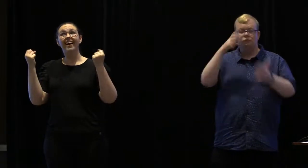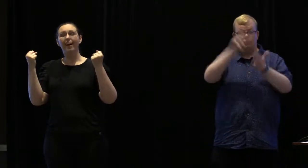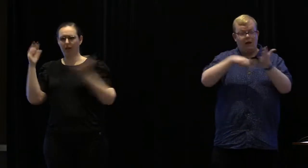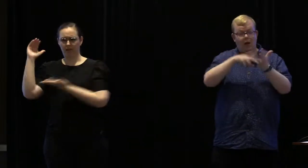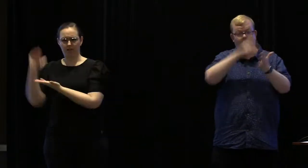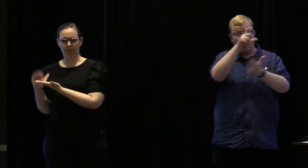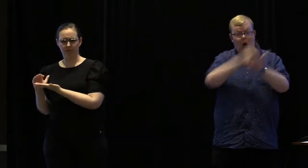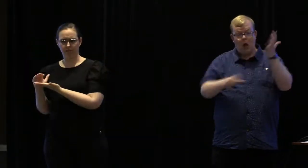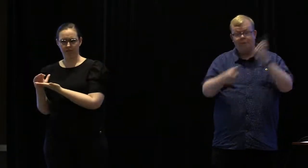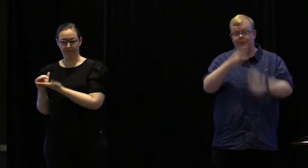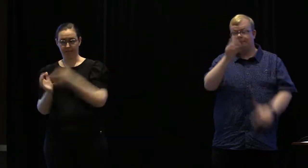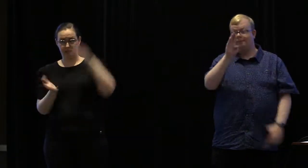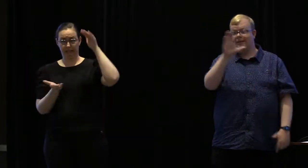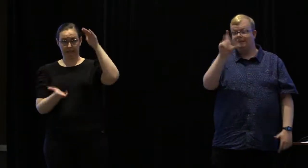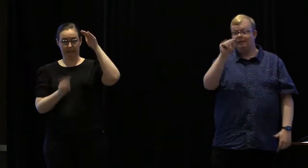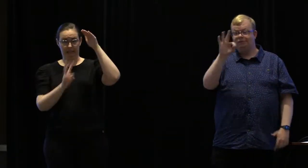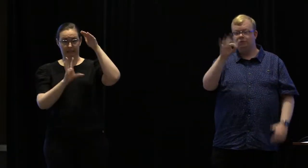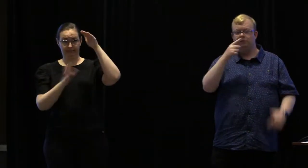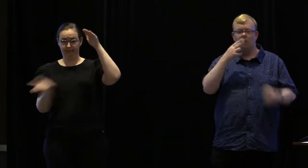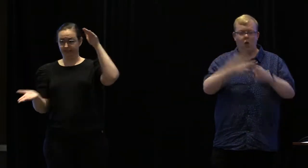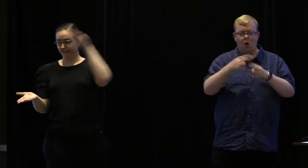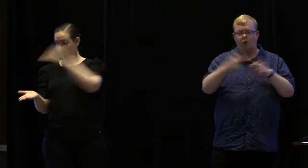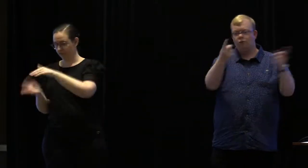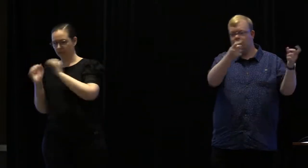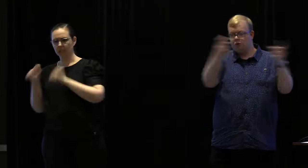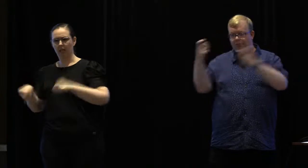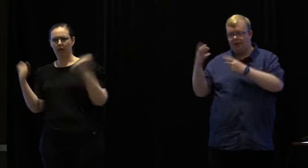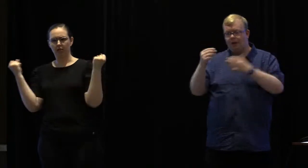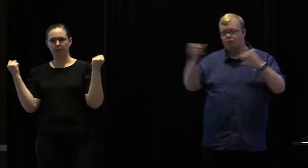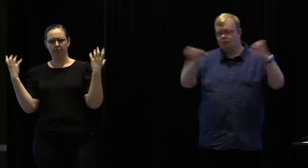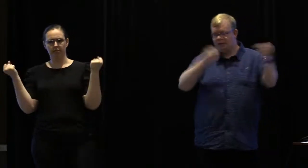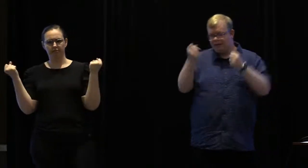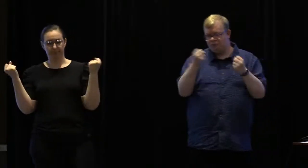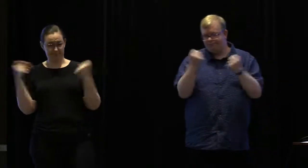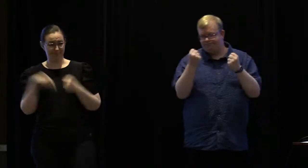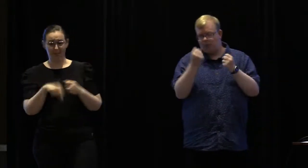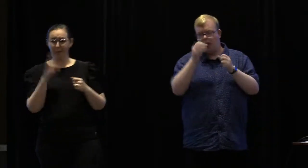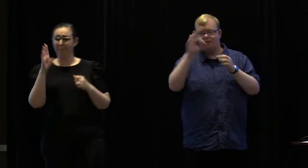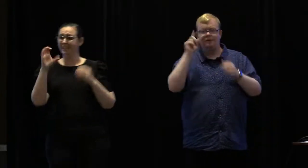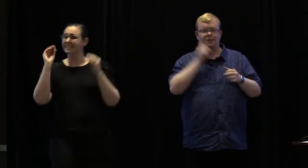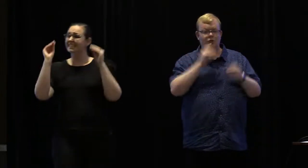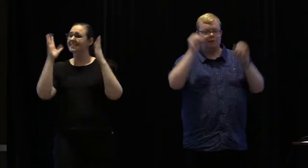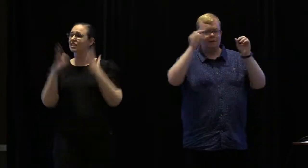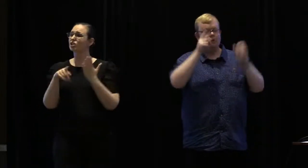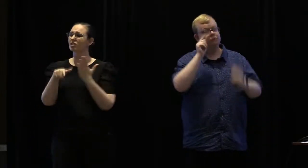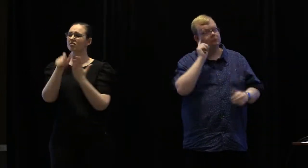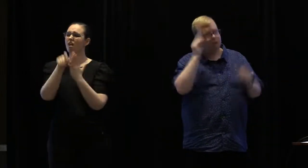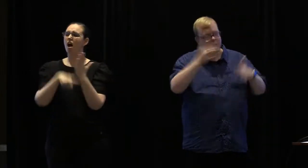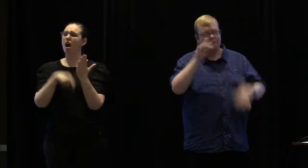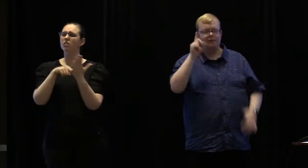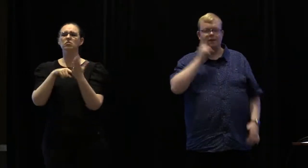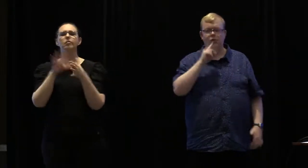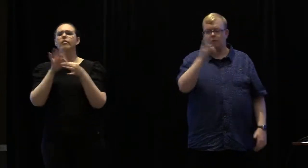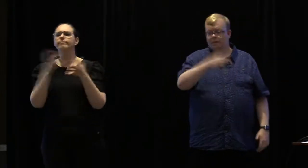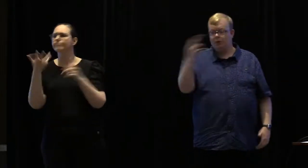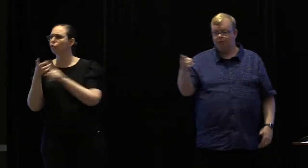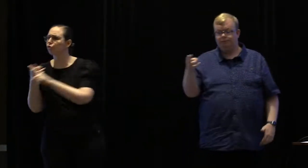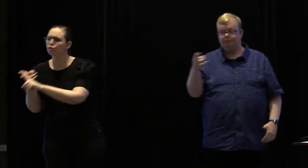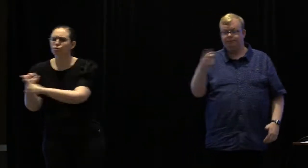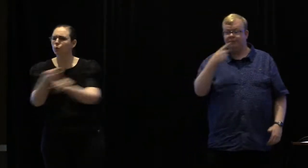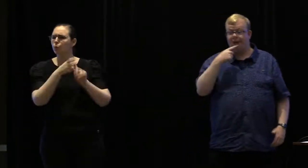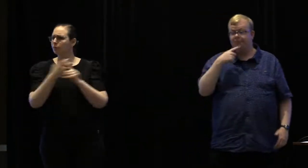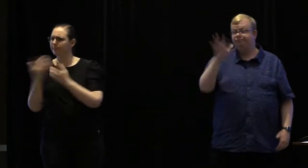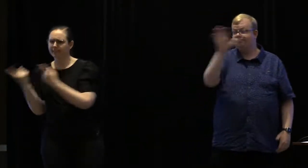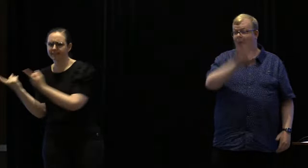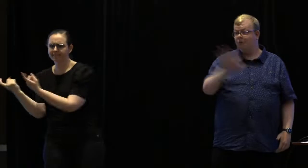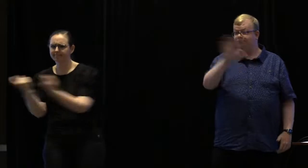ASL. I read an article from BCTF, and it was talking about recruitment and retention